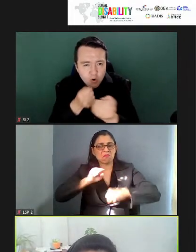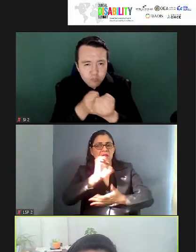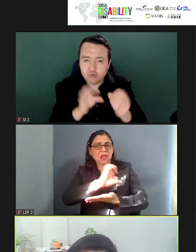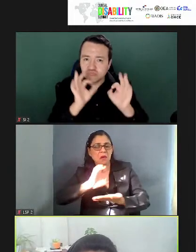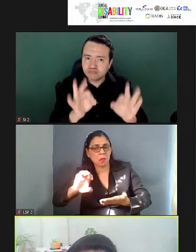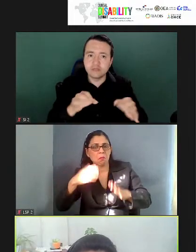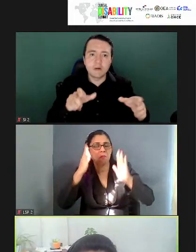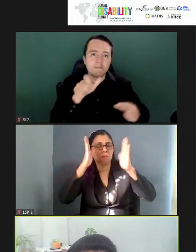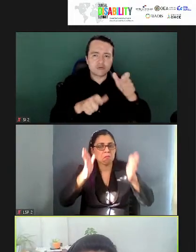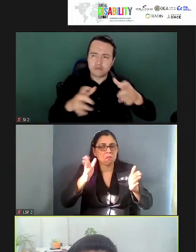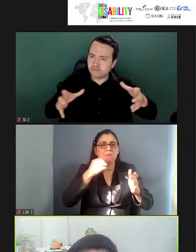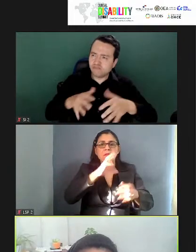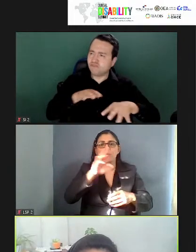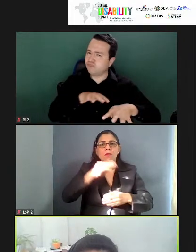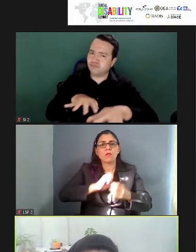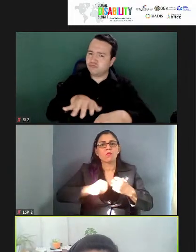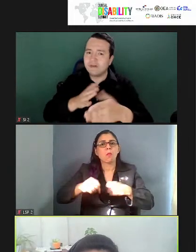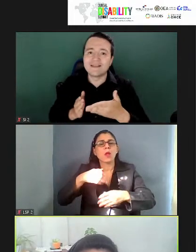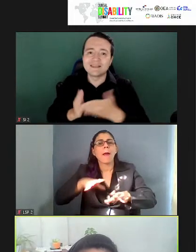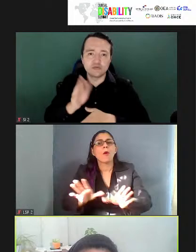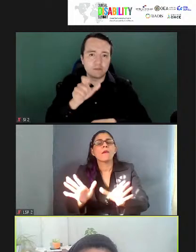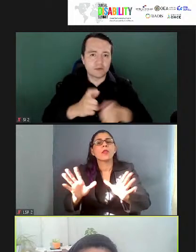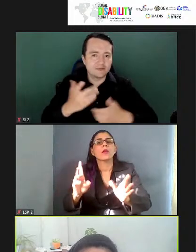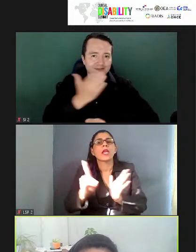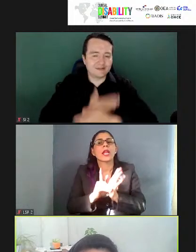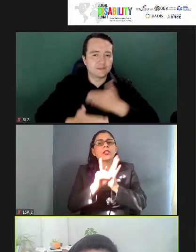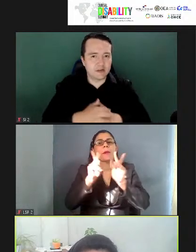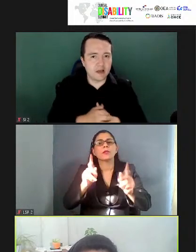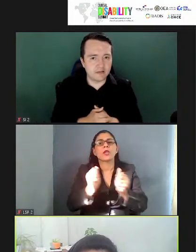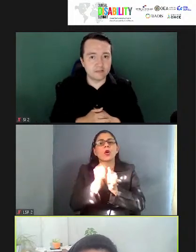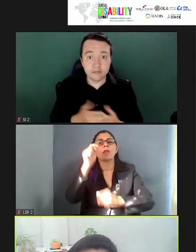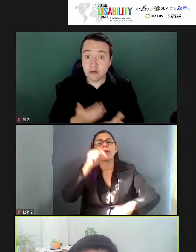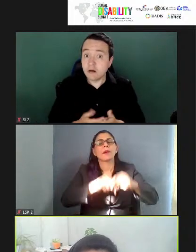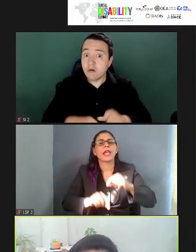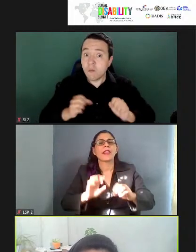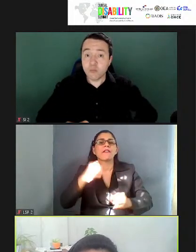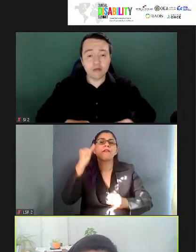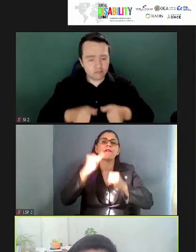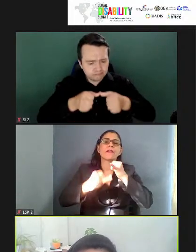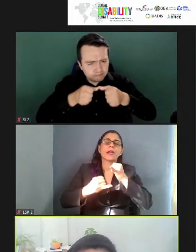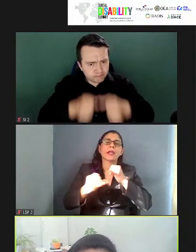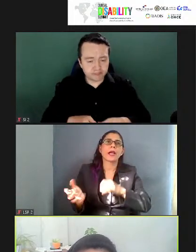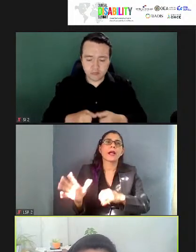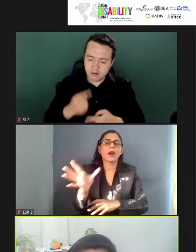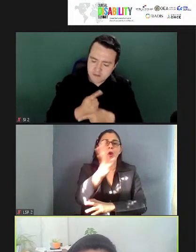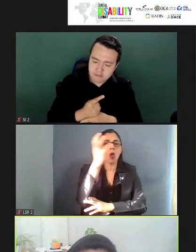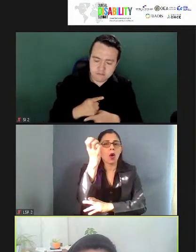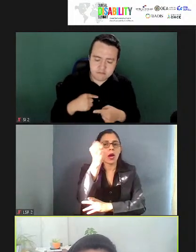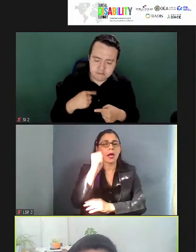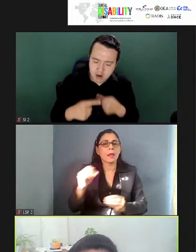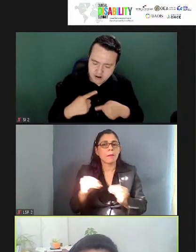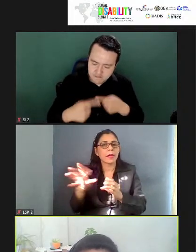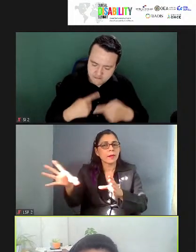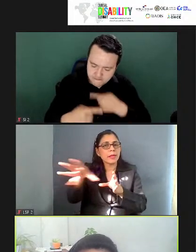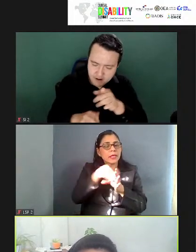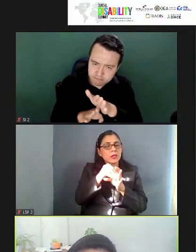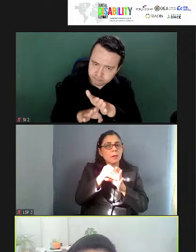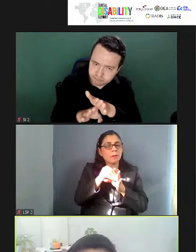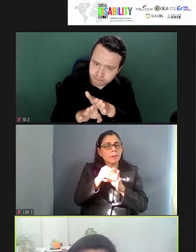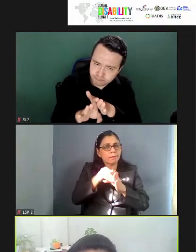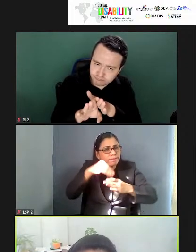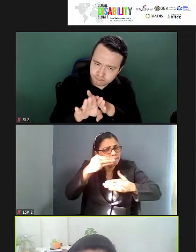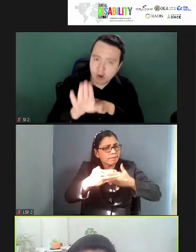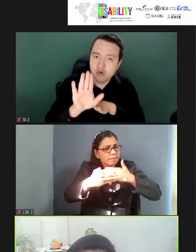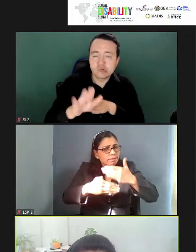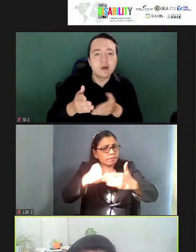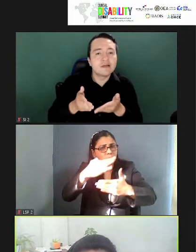to support the movement for the rights of persons with disabilities in order to get the progressive implant mainstream and implementation of their